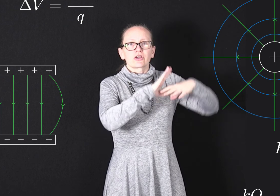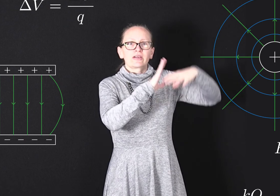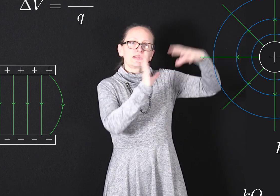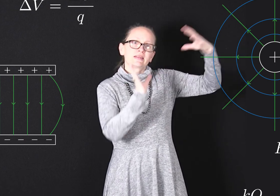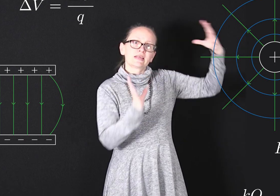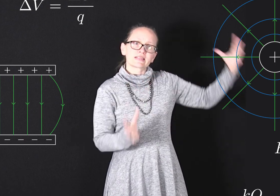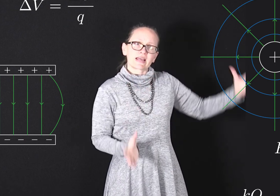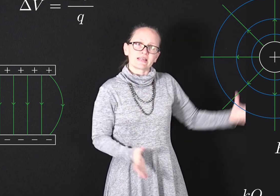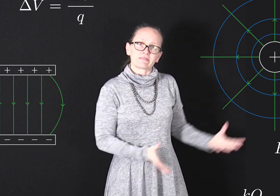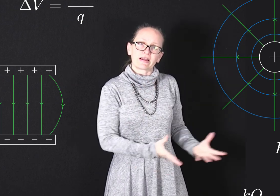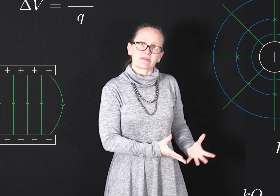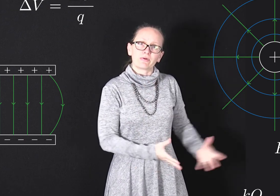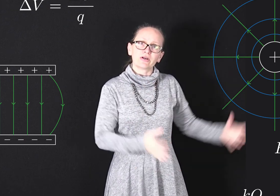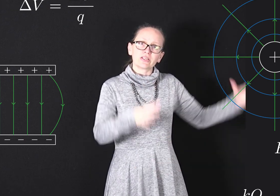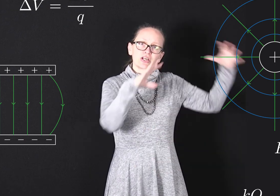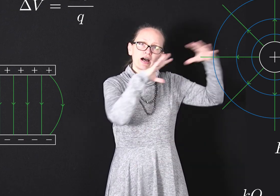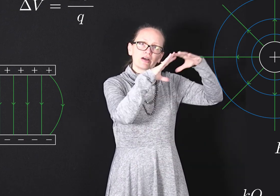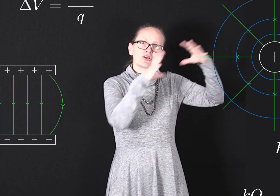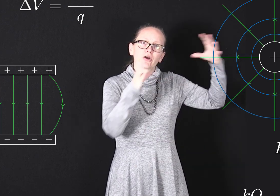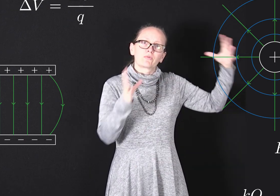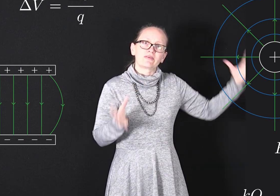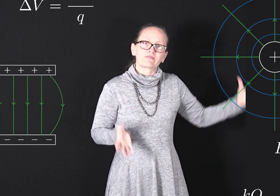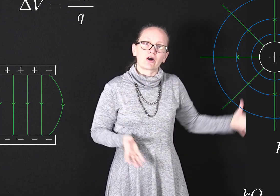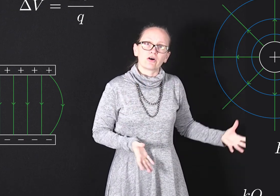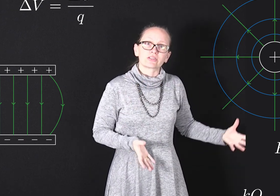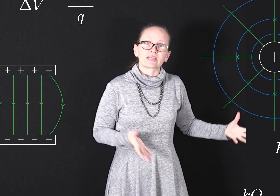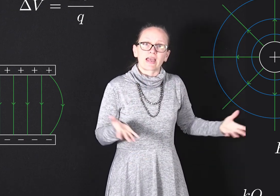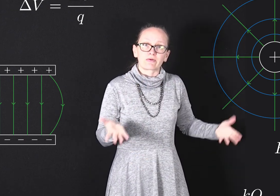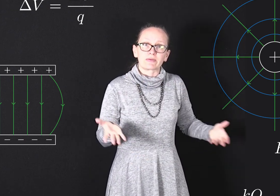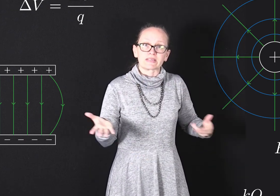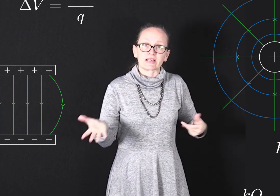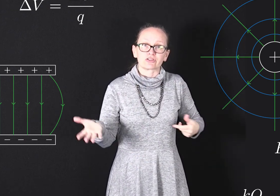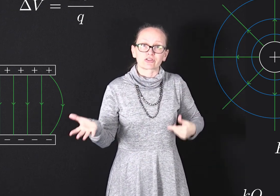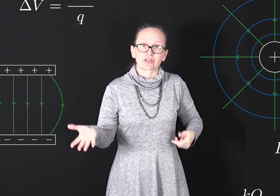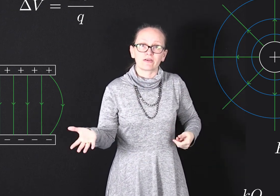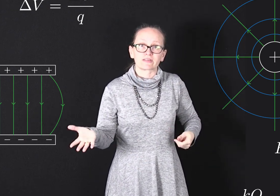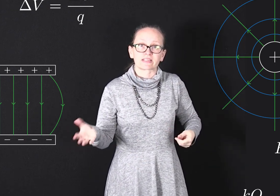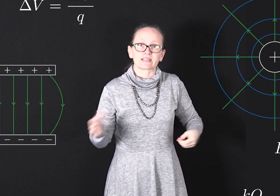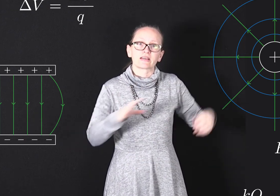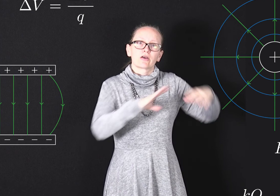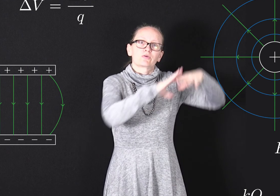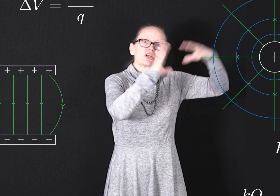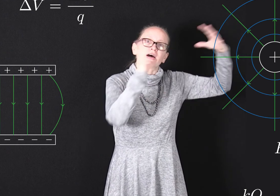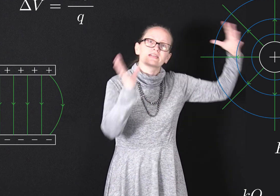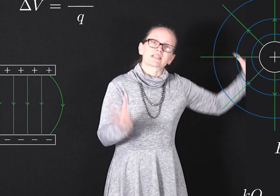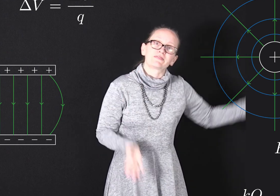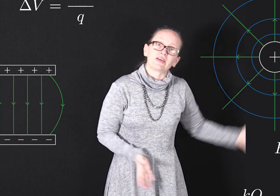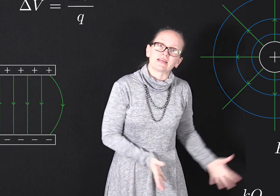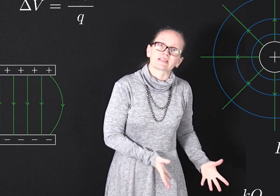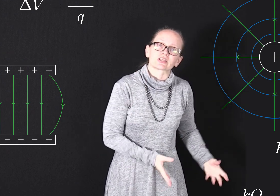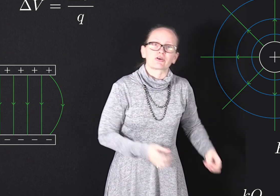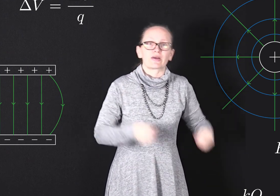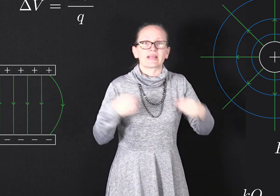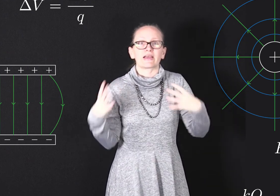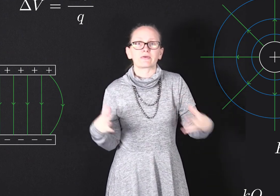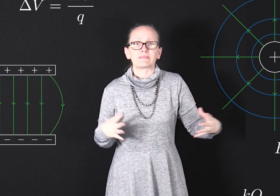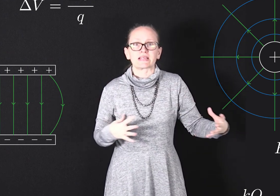in this case, around a point charge, we've got equipotential surfaces, which are spheres. So an